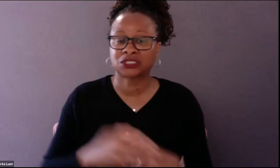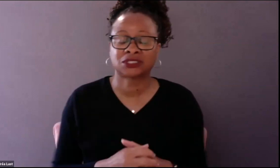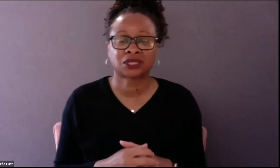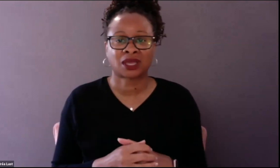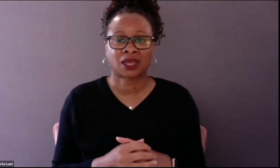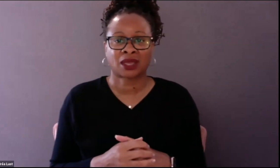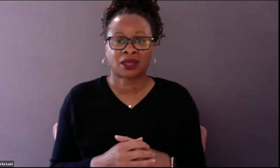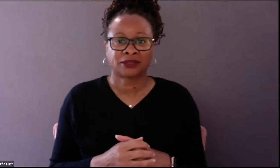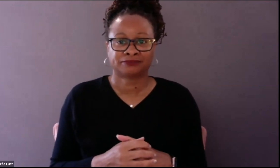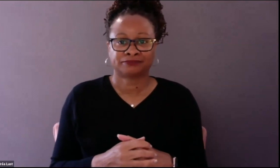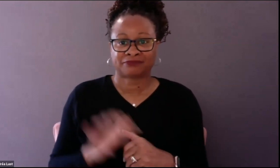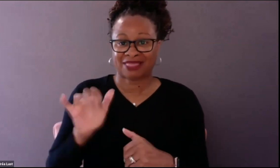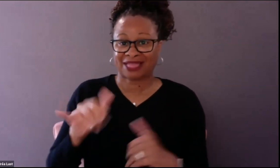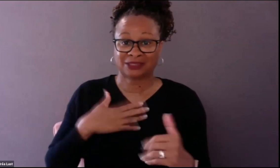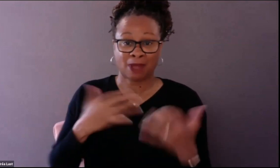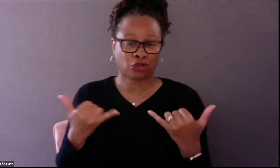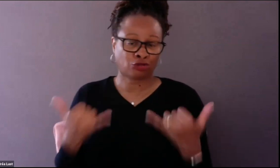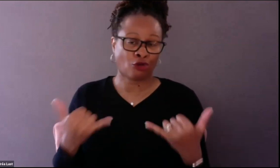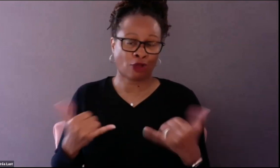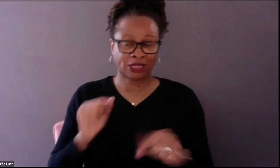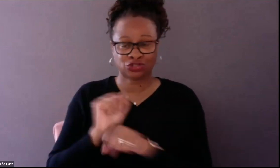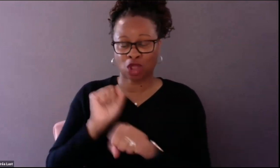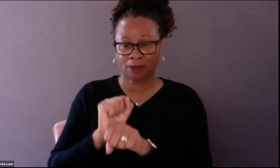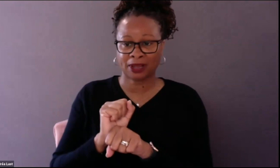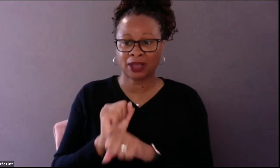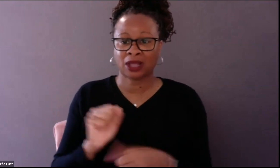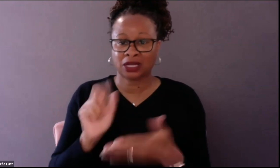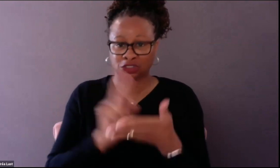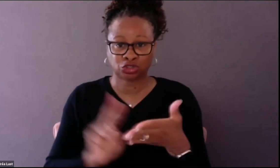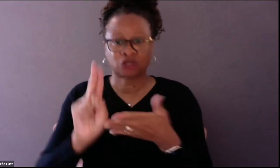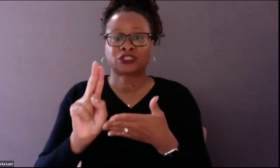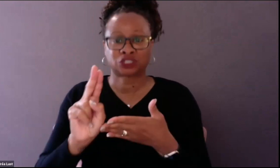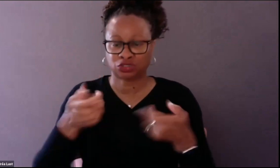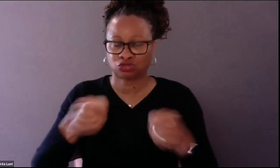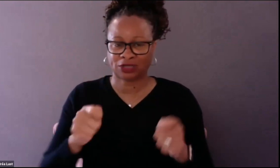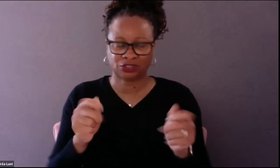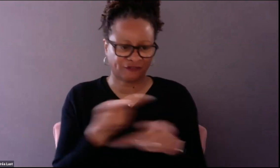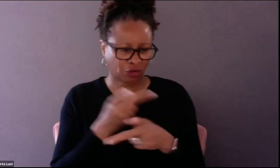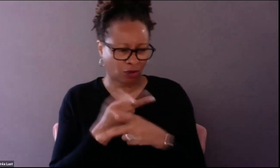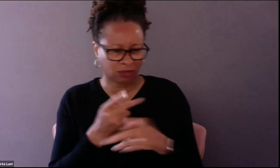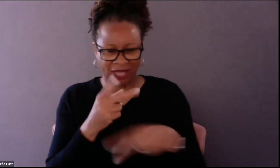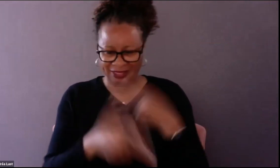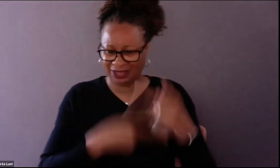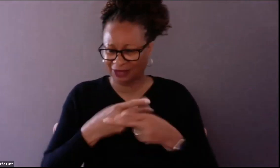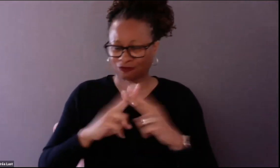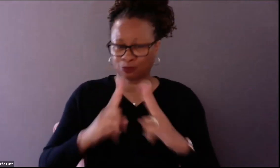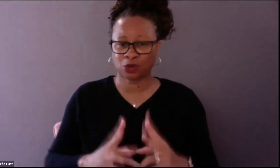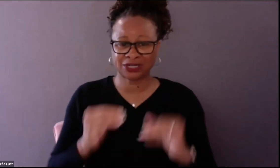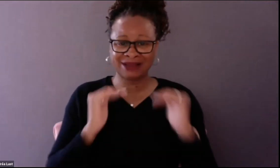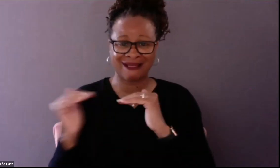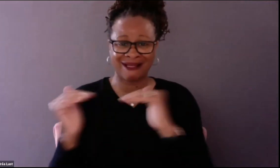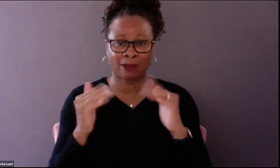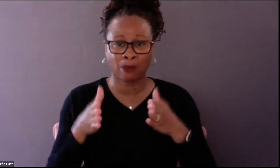given that that's my current job at university, trying to navigate those types of partnerships in equitable ways,